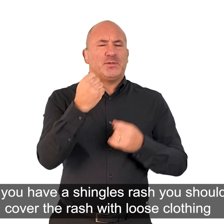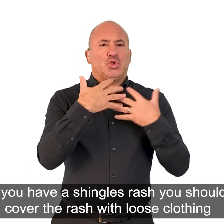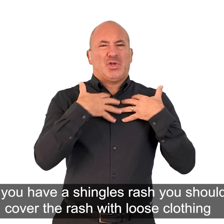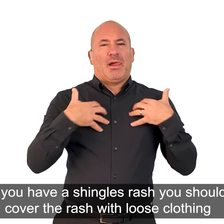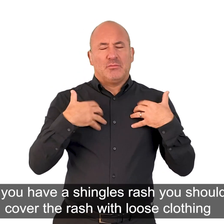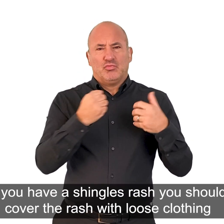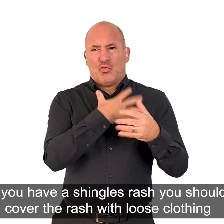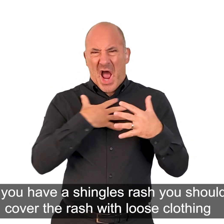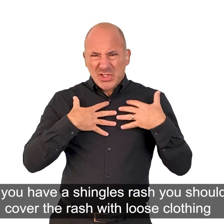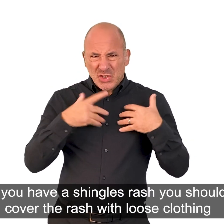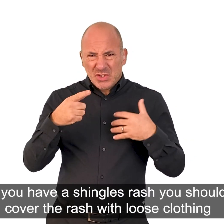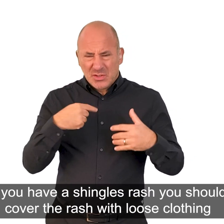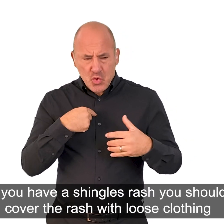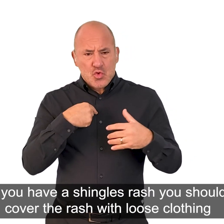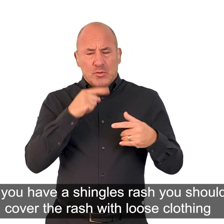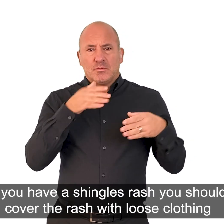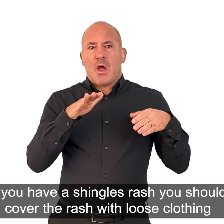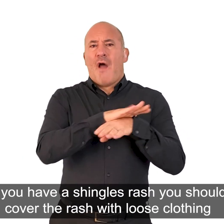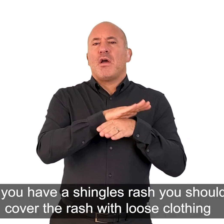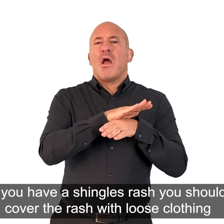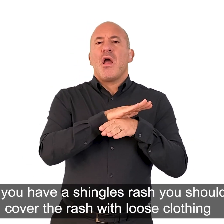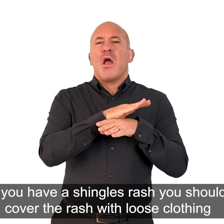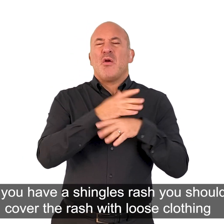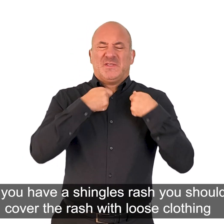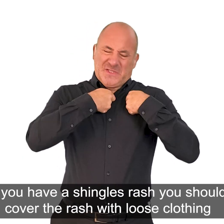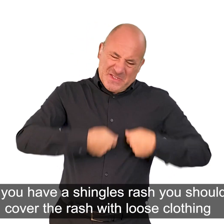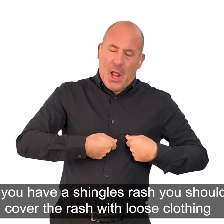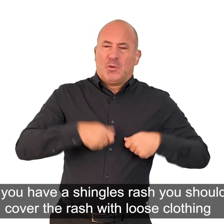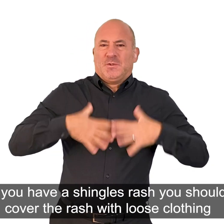If you have a shingles rash, you should cover the rash with loose clothing